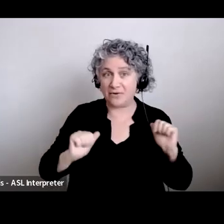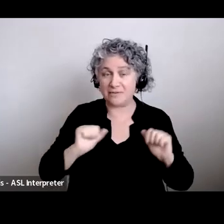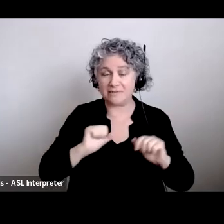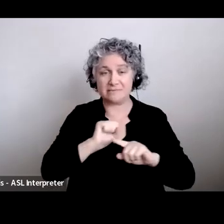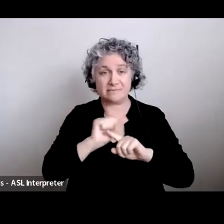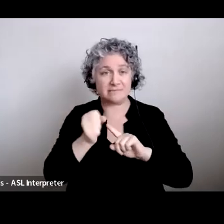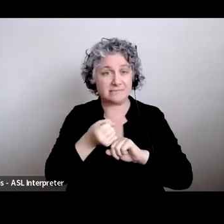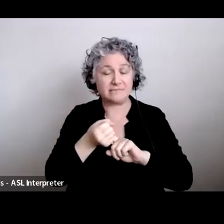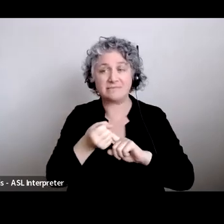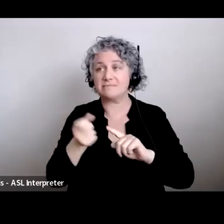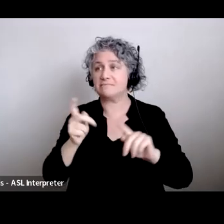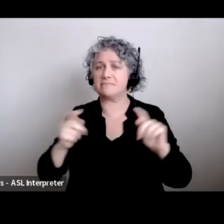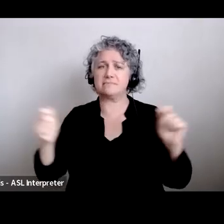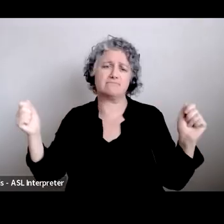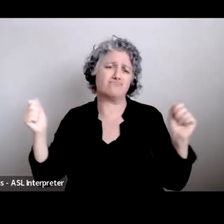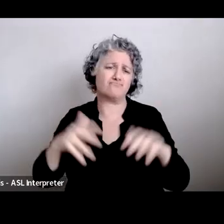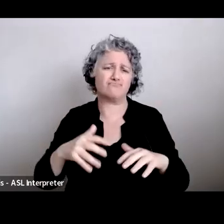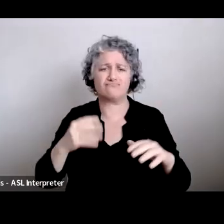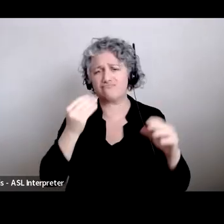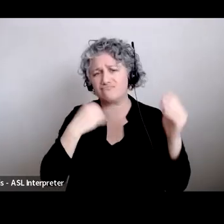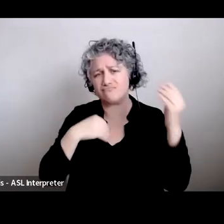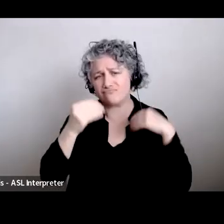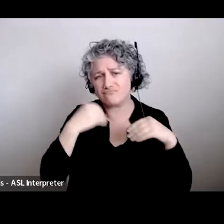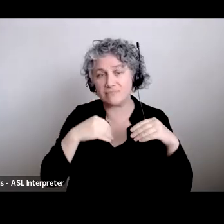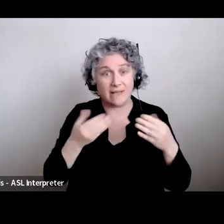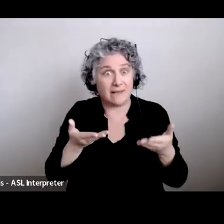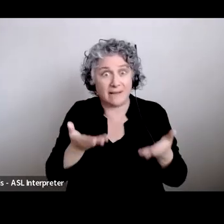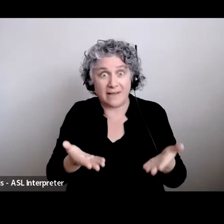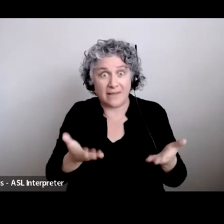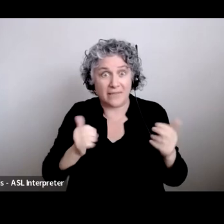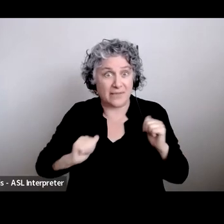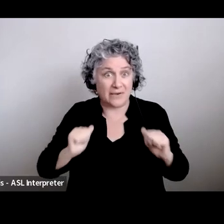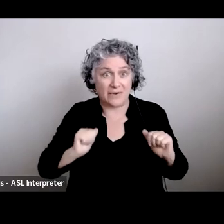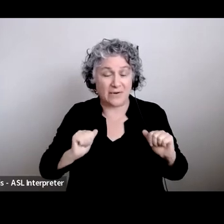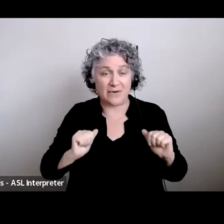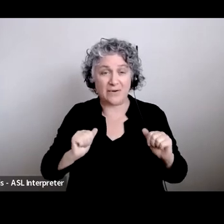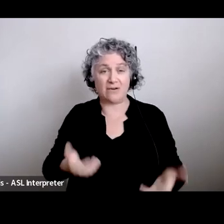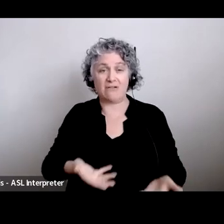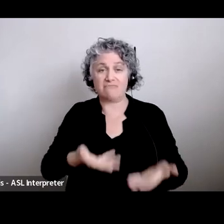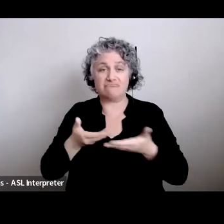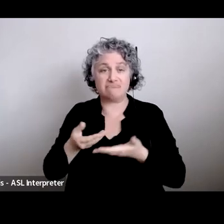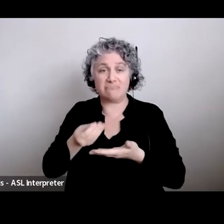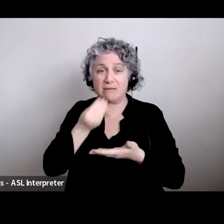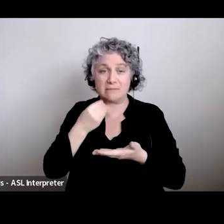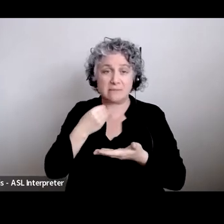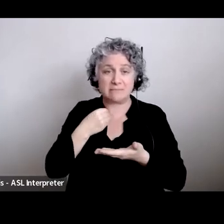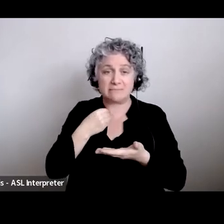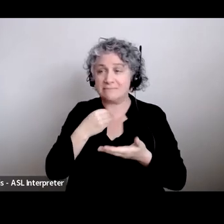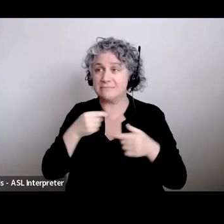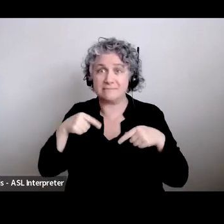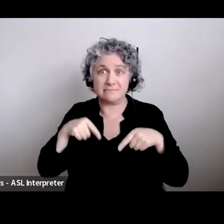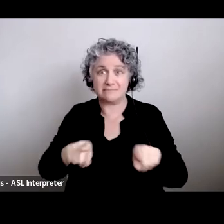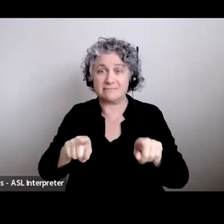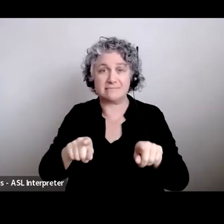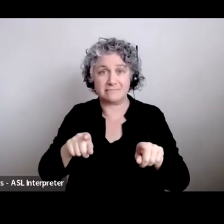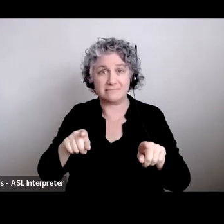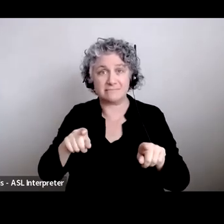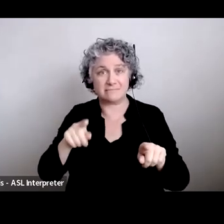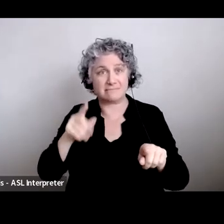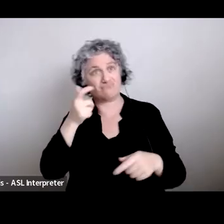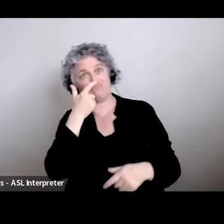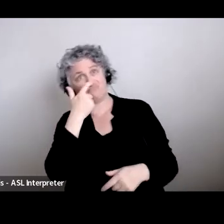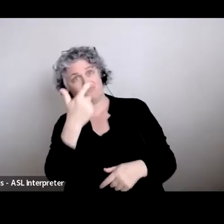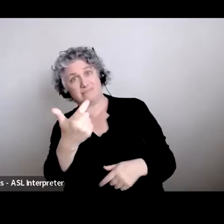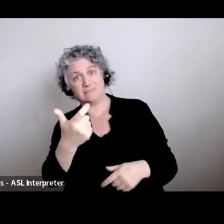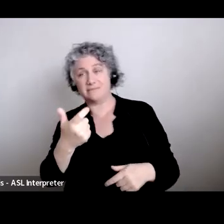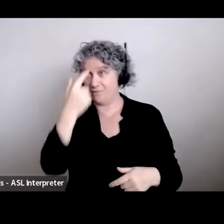have some food in the theater before they enter the theater, or that would be like part of the experience? Because that would actually probably get